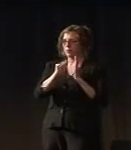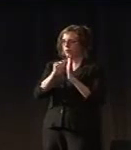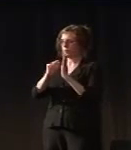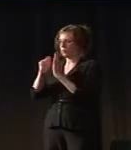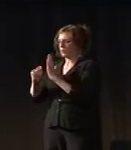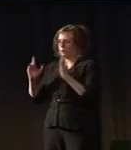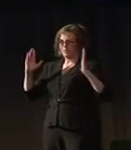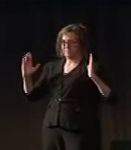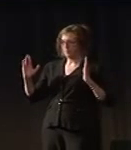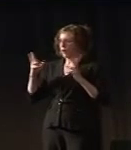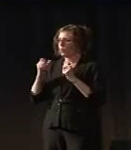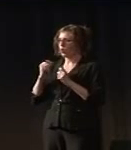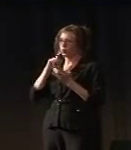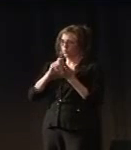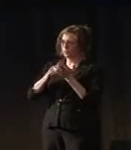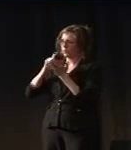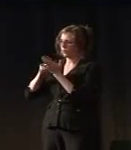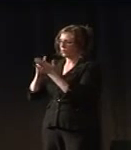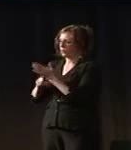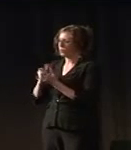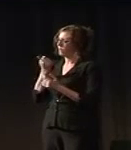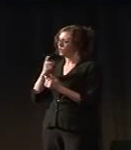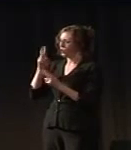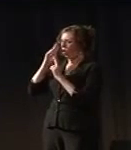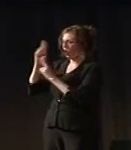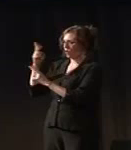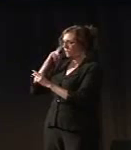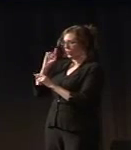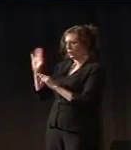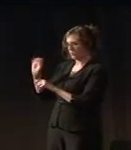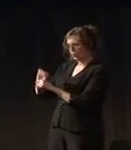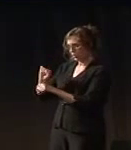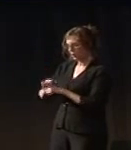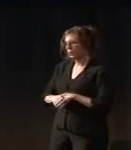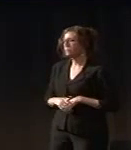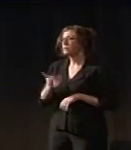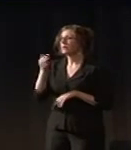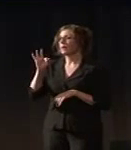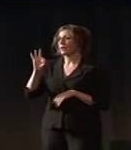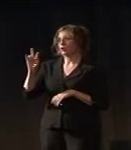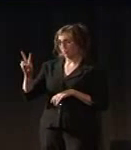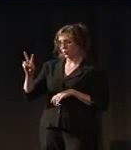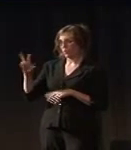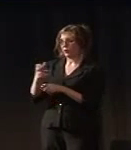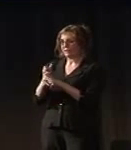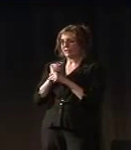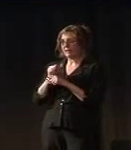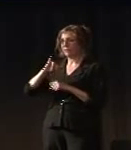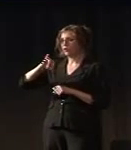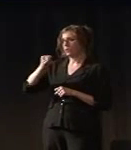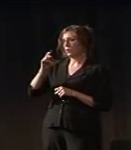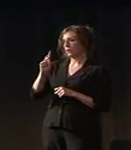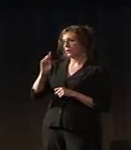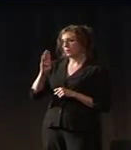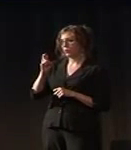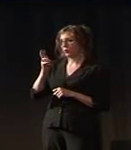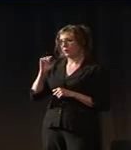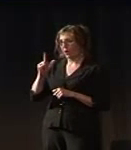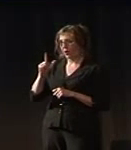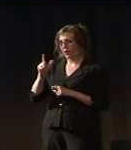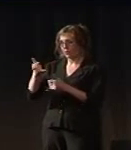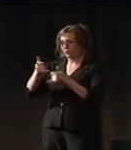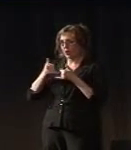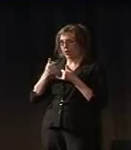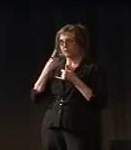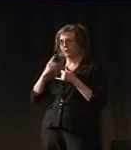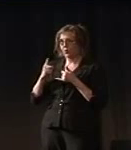honors. So in 1992, Professor Latour received the J.D. Bernal Prize from the Society for Social Studies of Science,